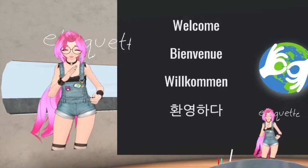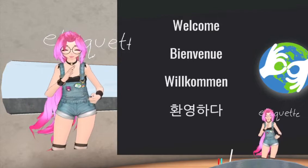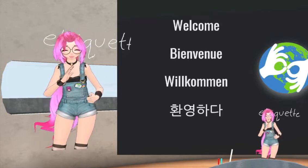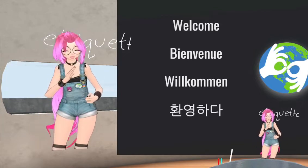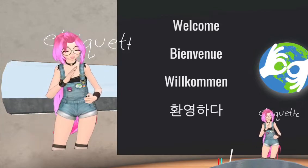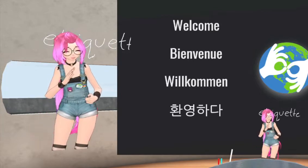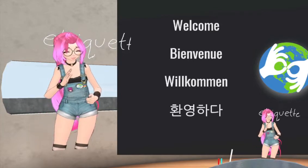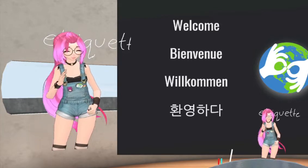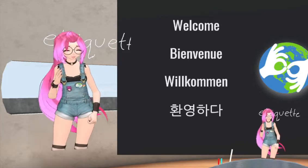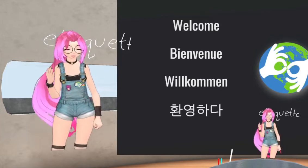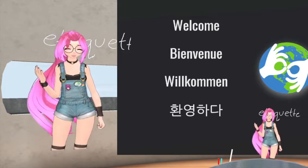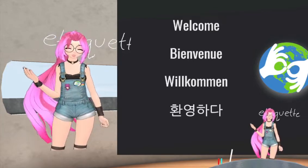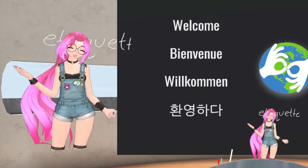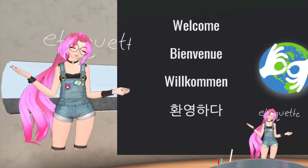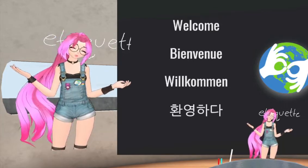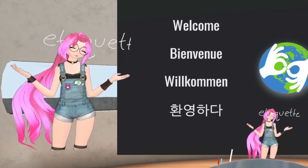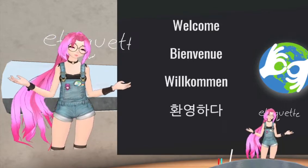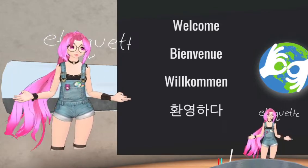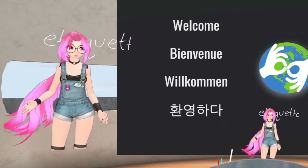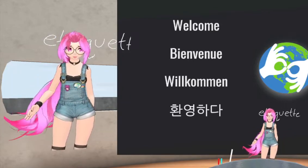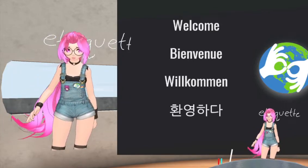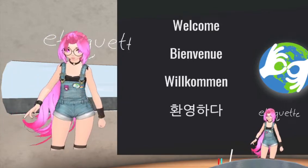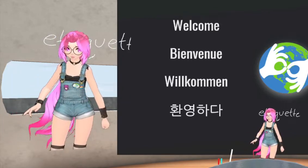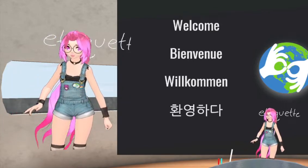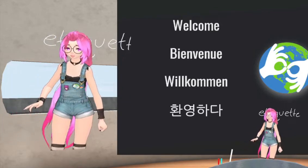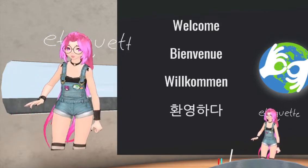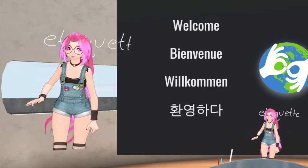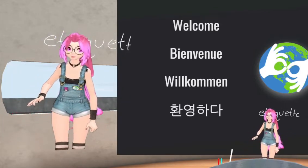of deaf etiquette rules or anything? Is that a hand? Yes.